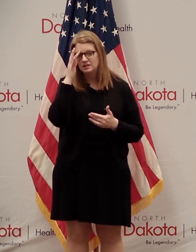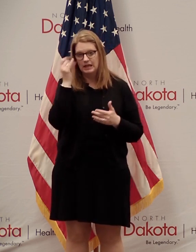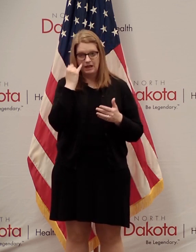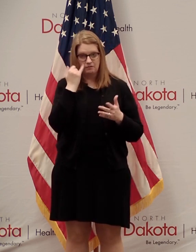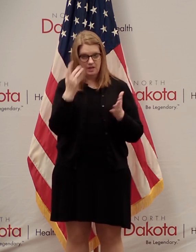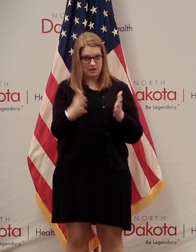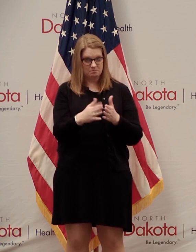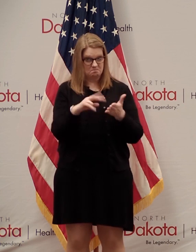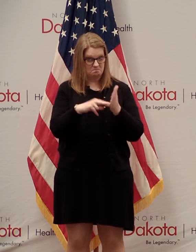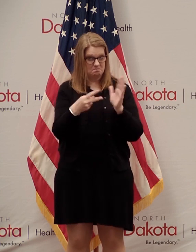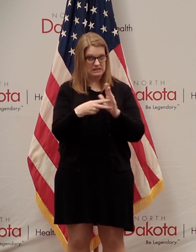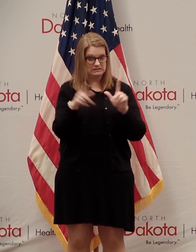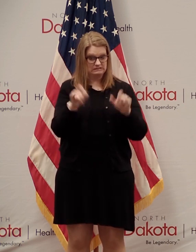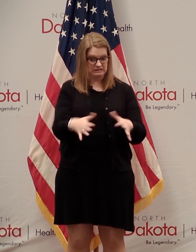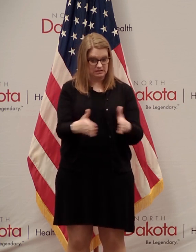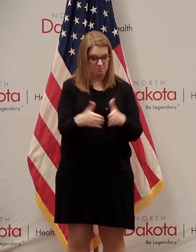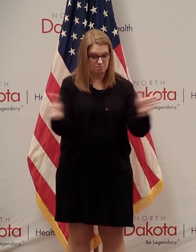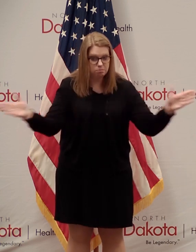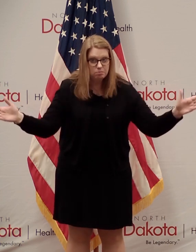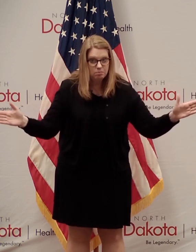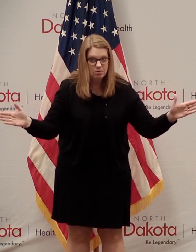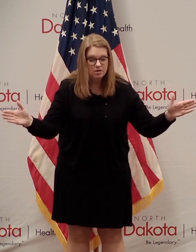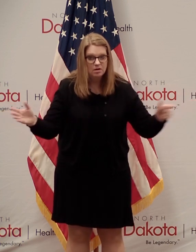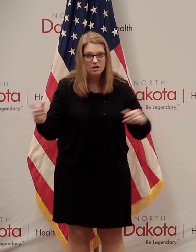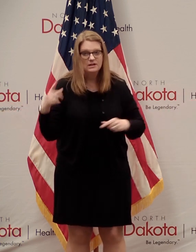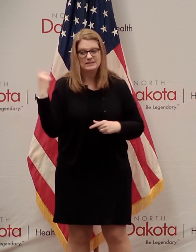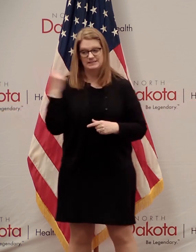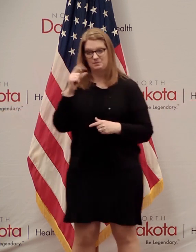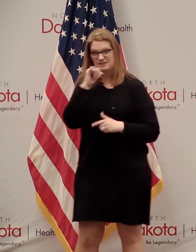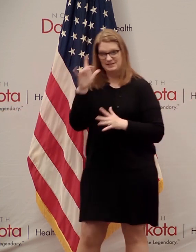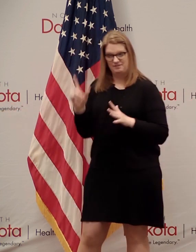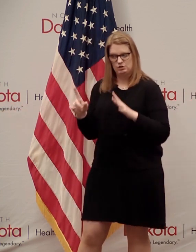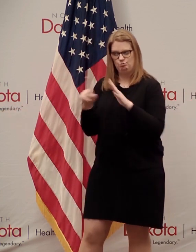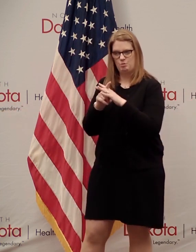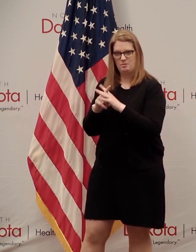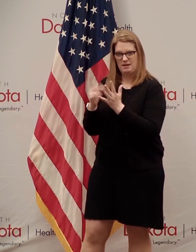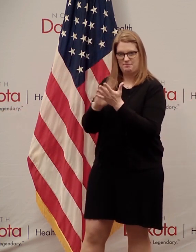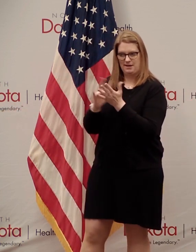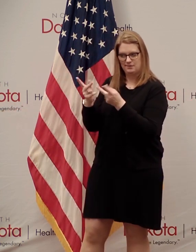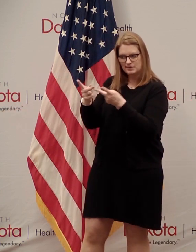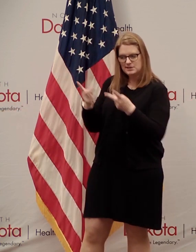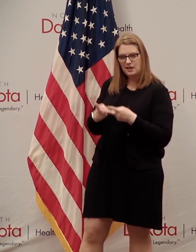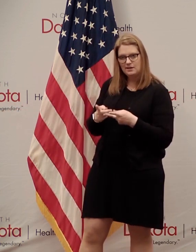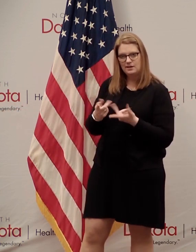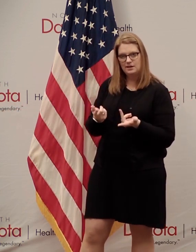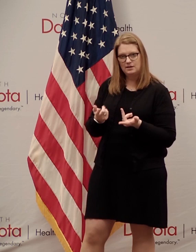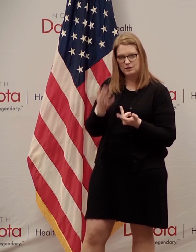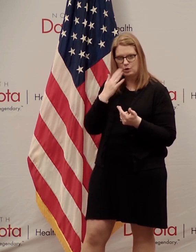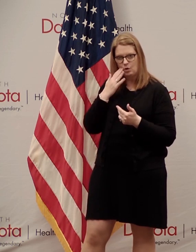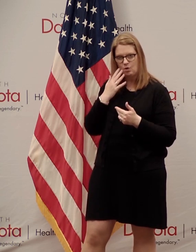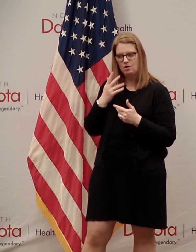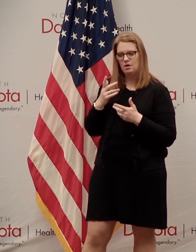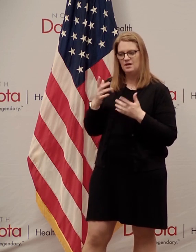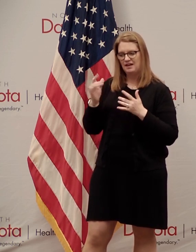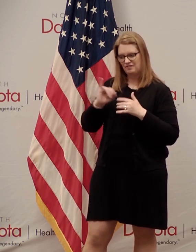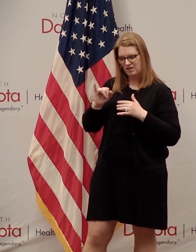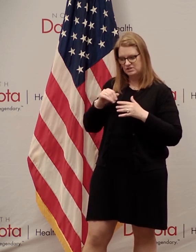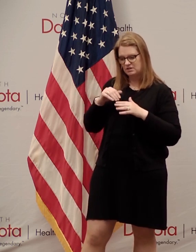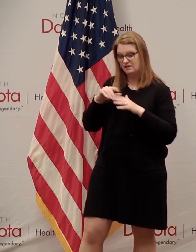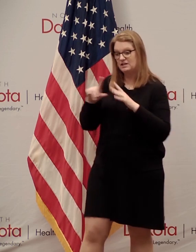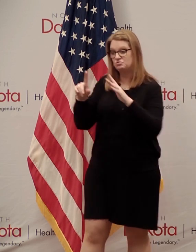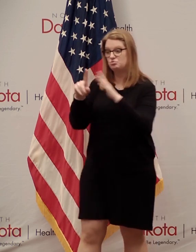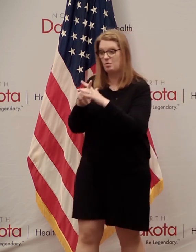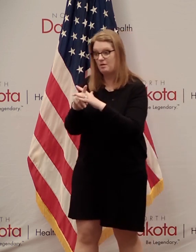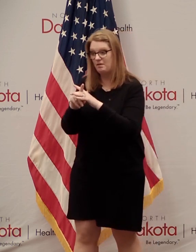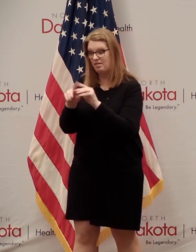broad-based testing, or if again someone doesn't have to go to a medical facility where they might carry that infection with them into